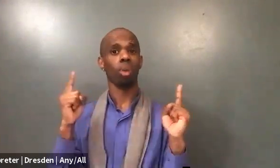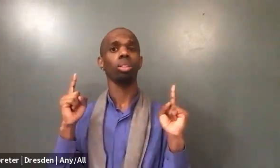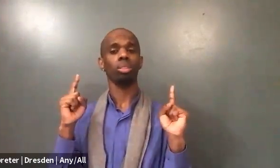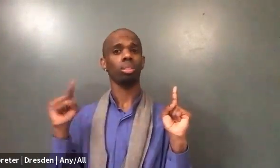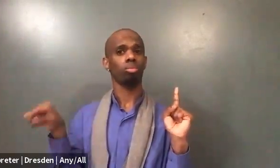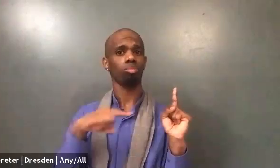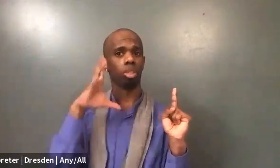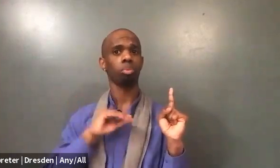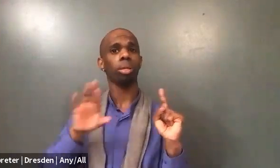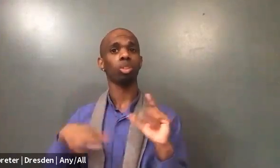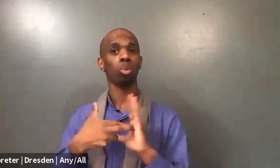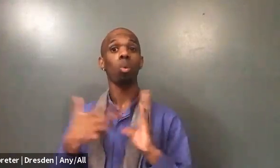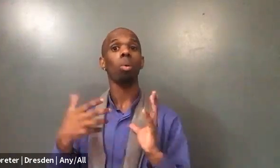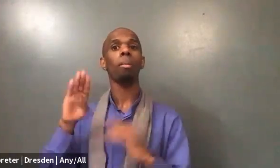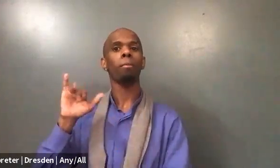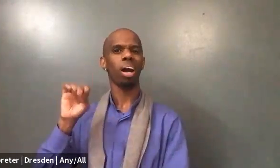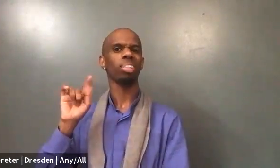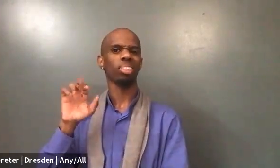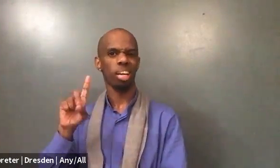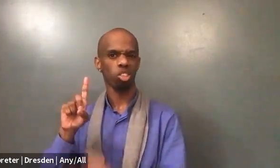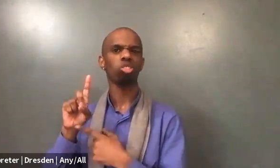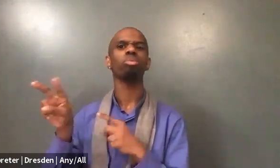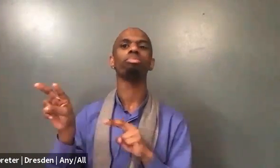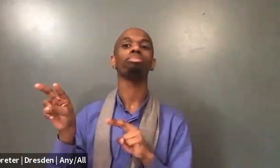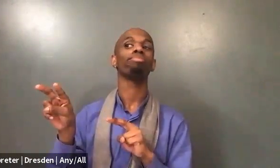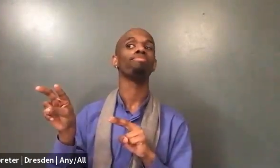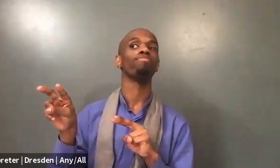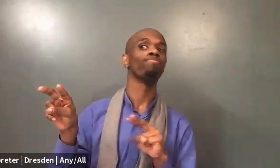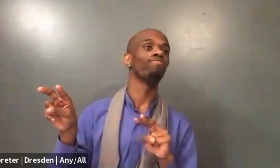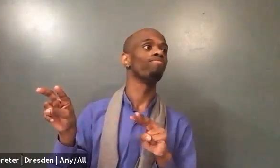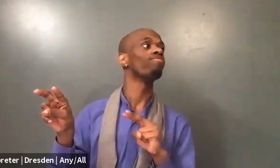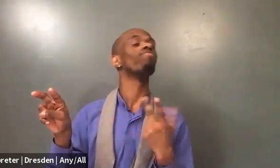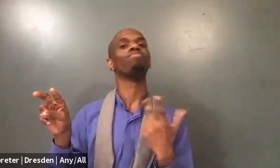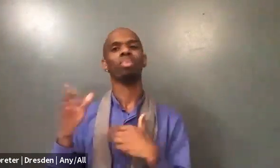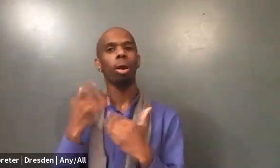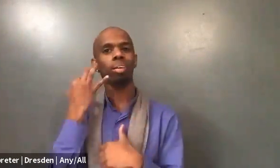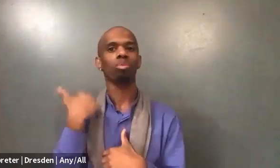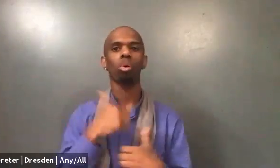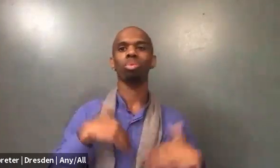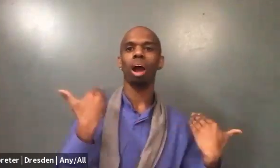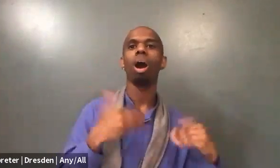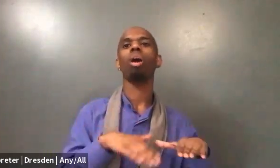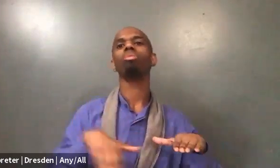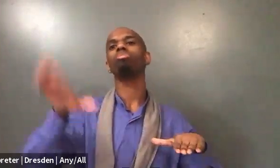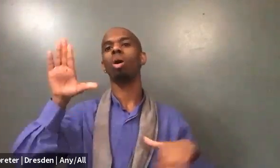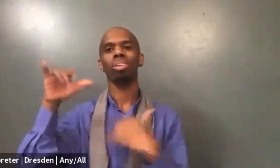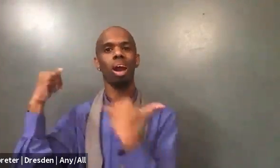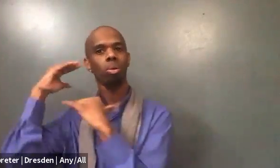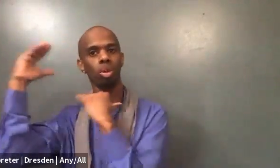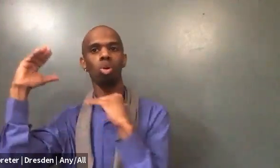whether we're, young in school, growing up into adulthood or whatever, And I'm thinking about situations where,